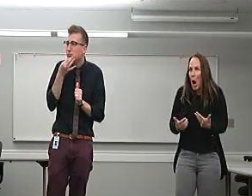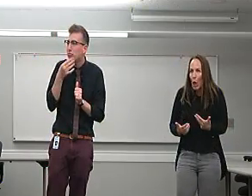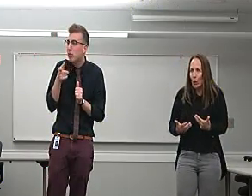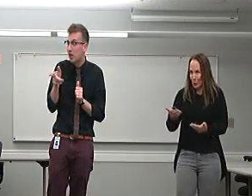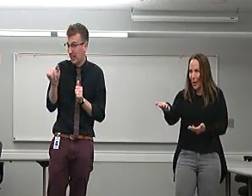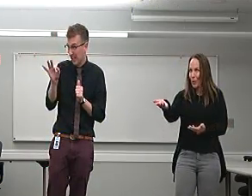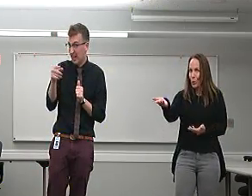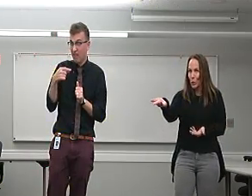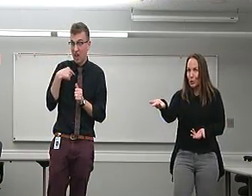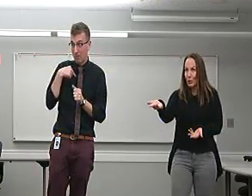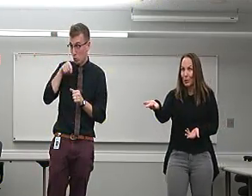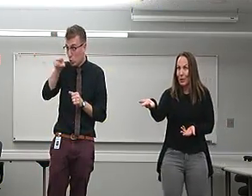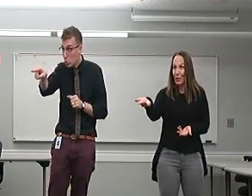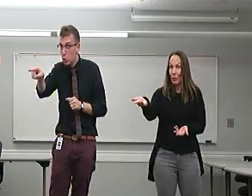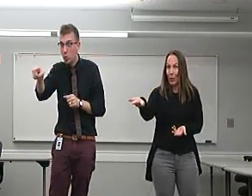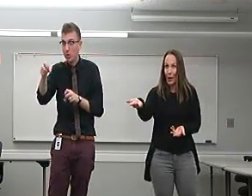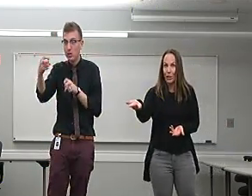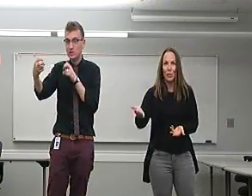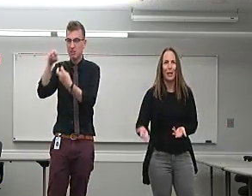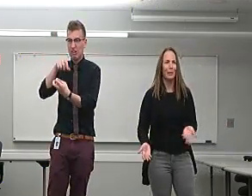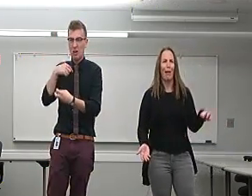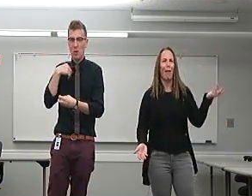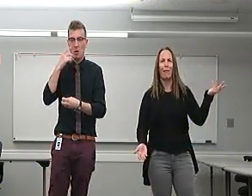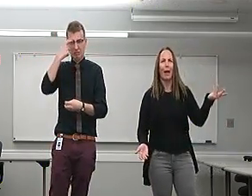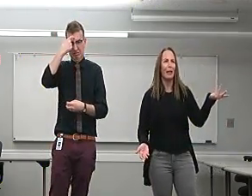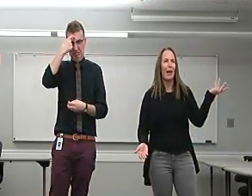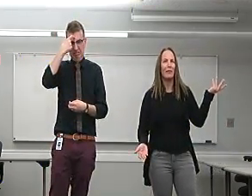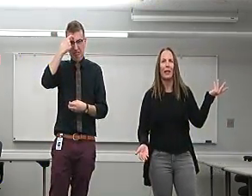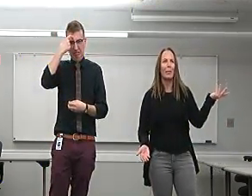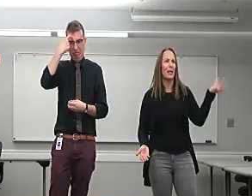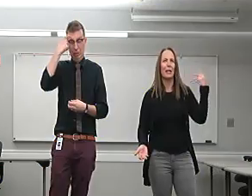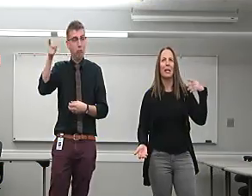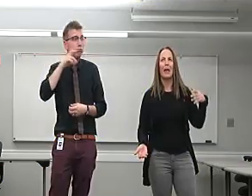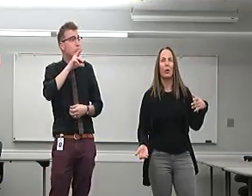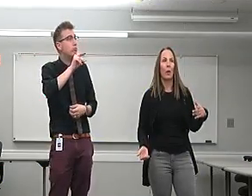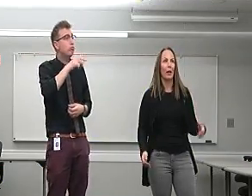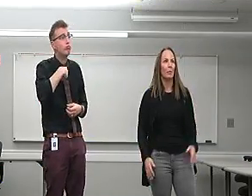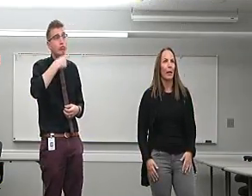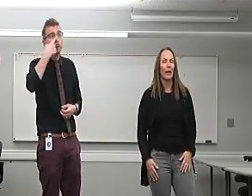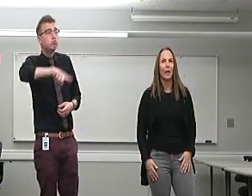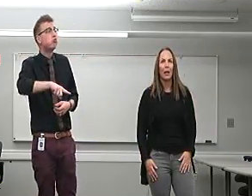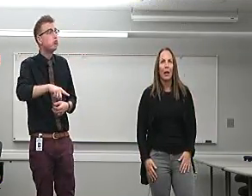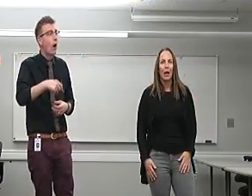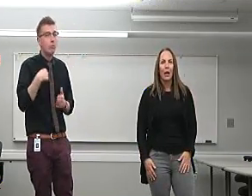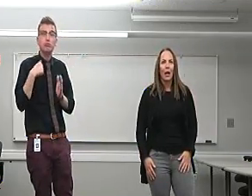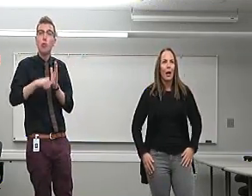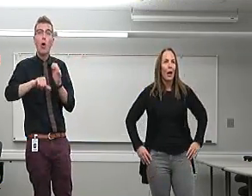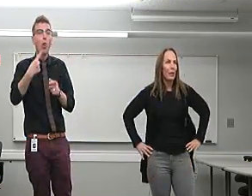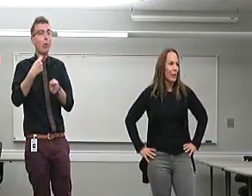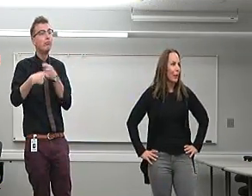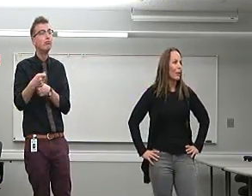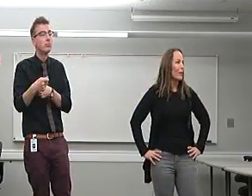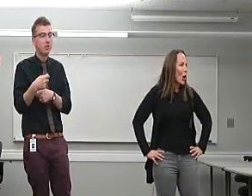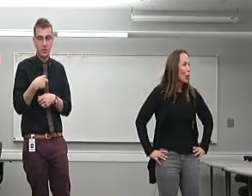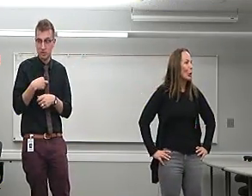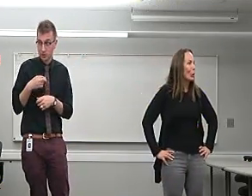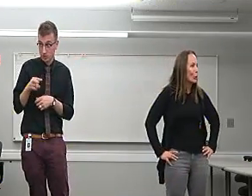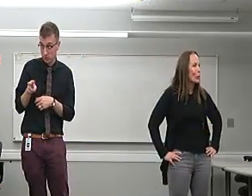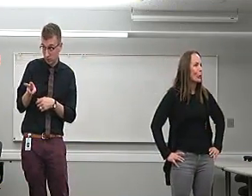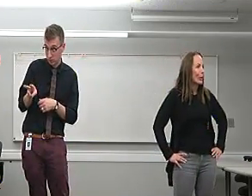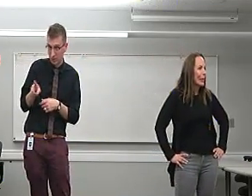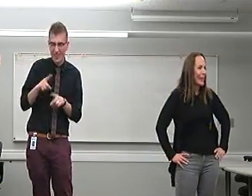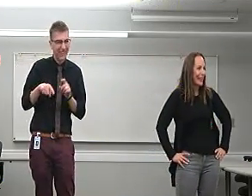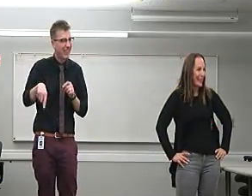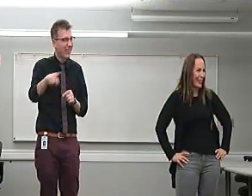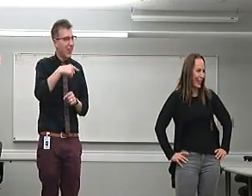you? And she's like, no, I love it. I'm getting another one. I'm like we've all heard her story.